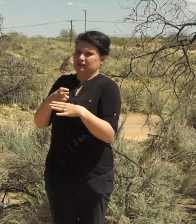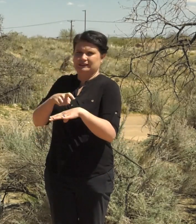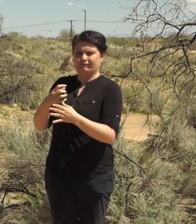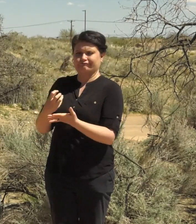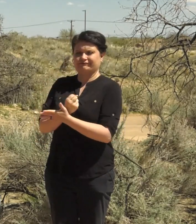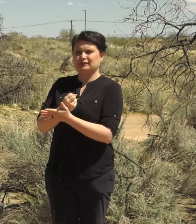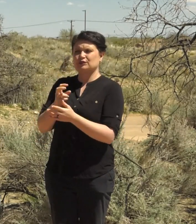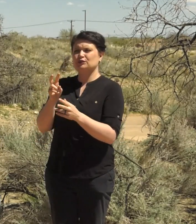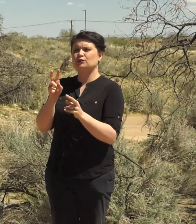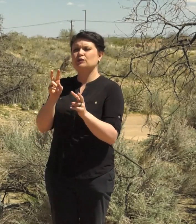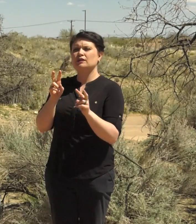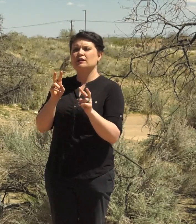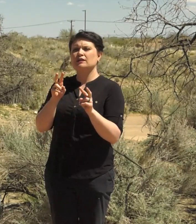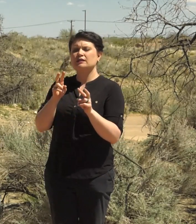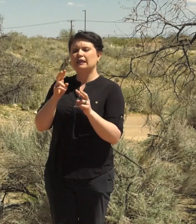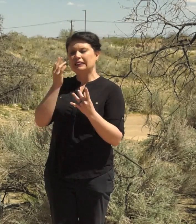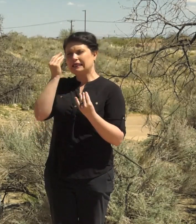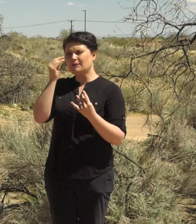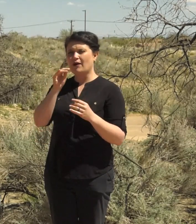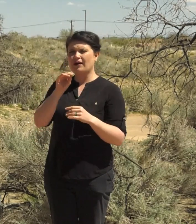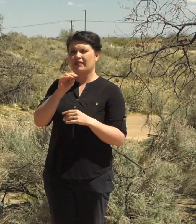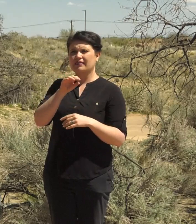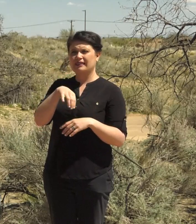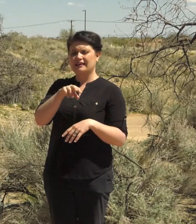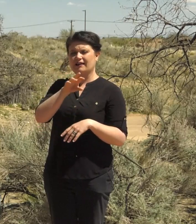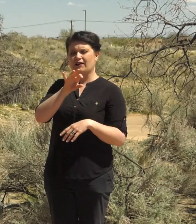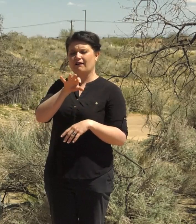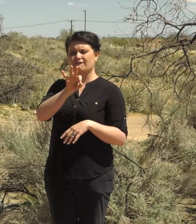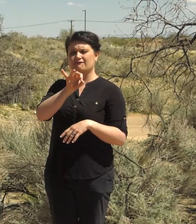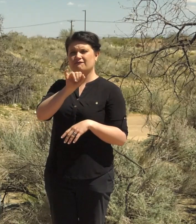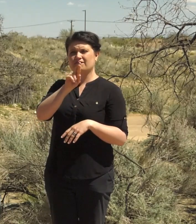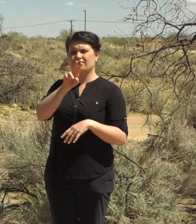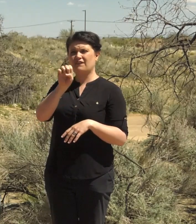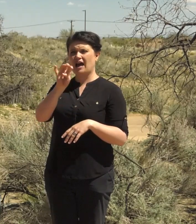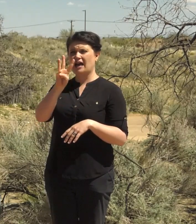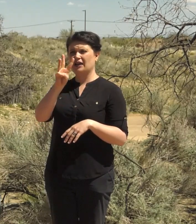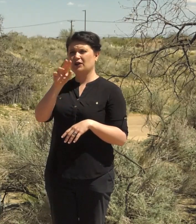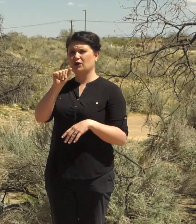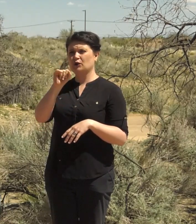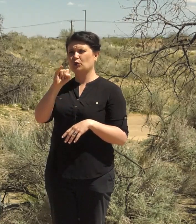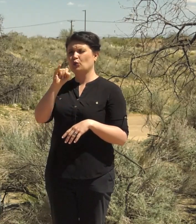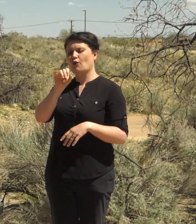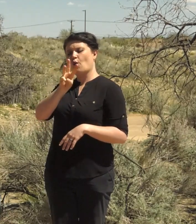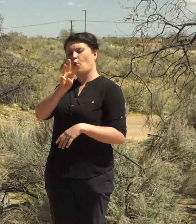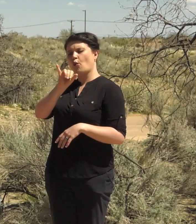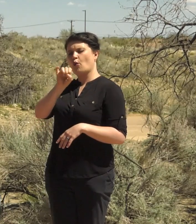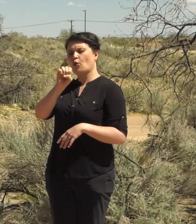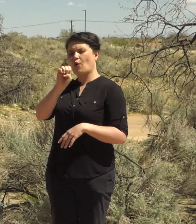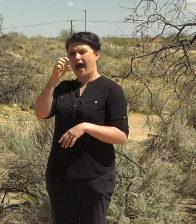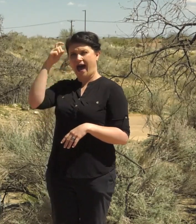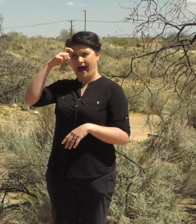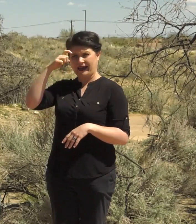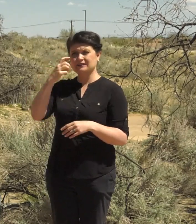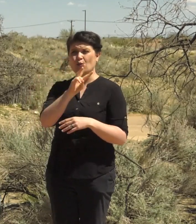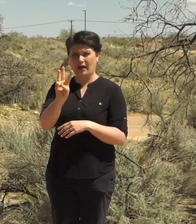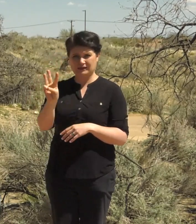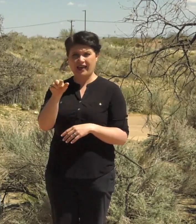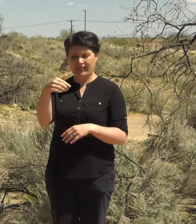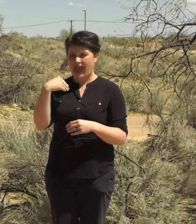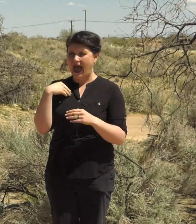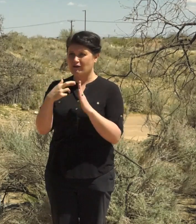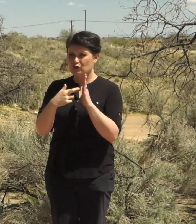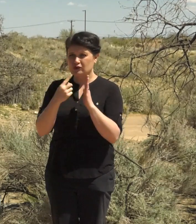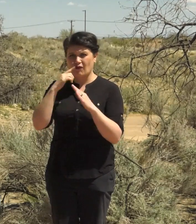explore FireWise website. We'll give you tips on what you can do to protect